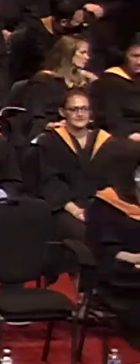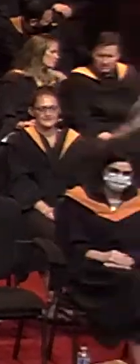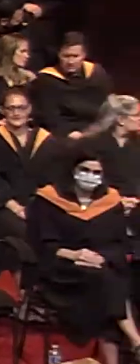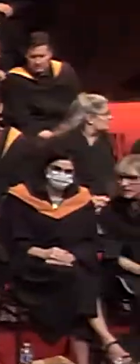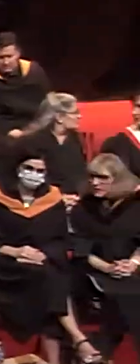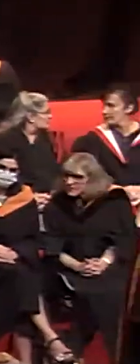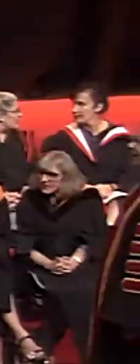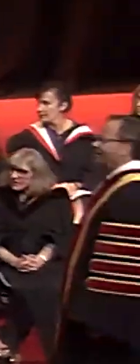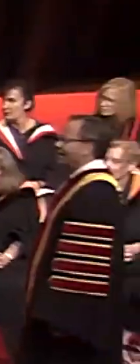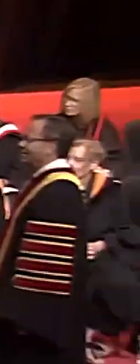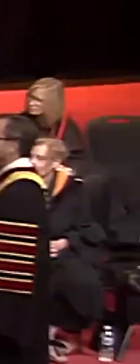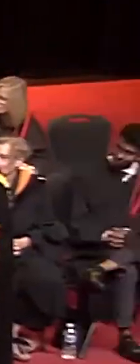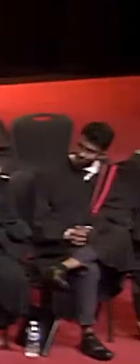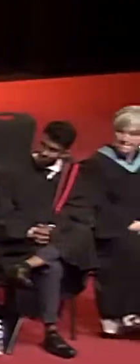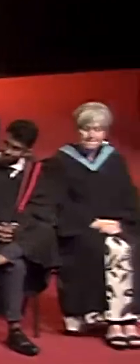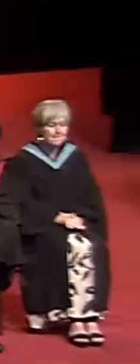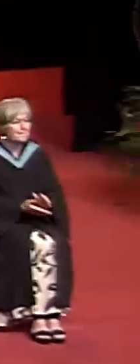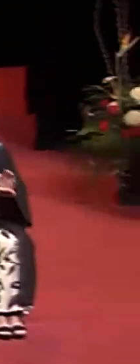Noah Courtney.